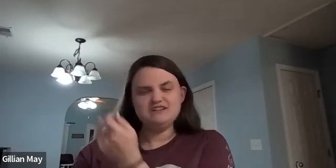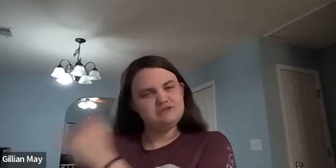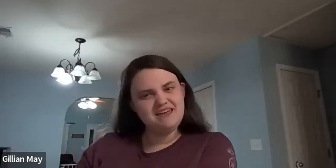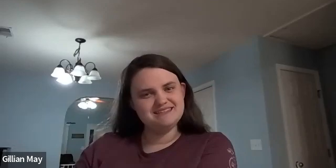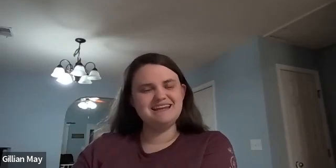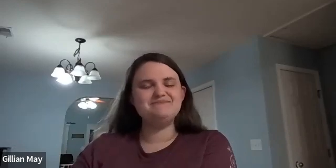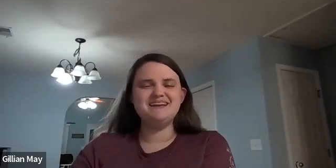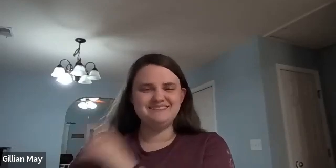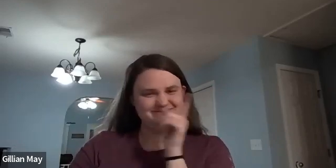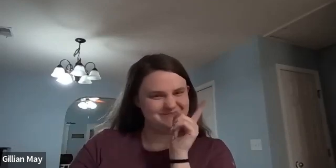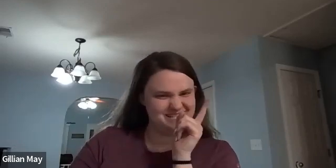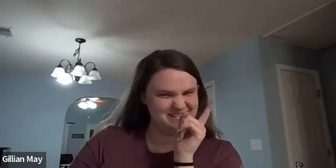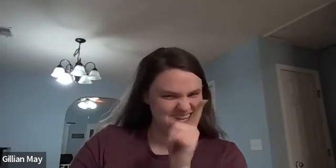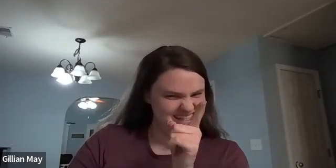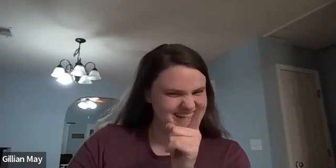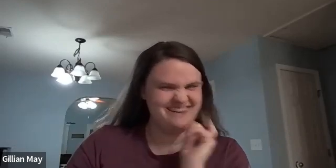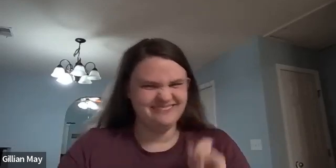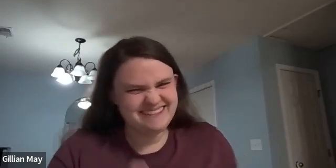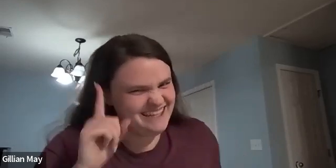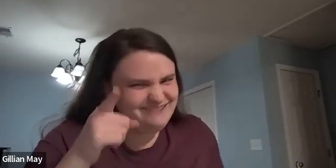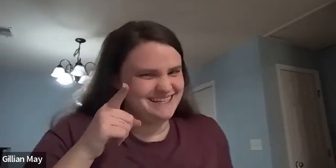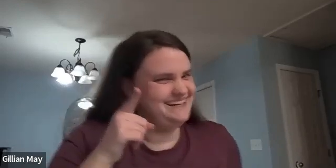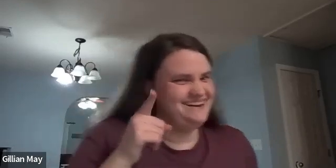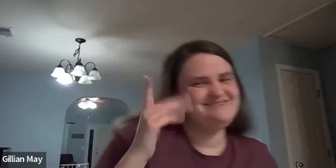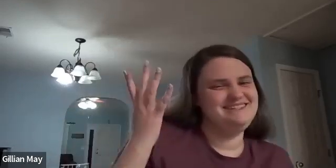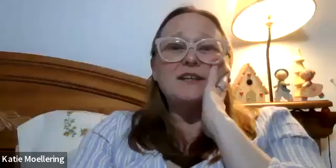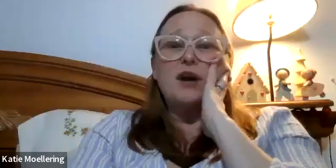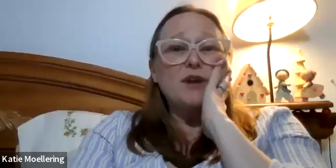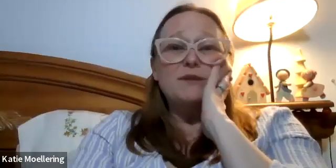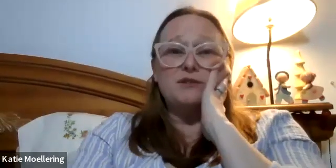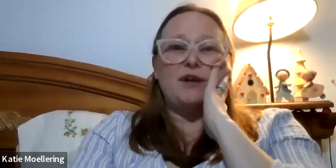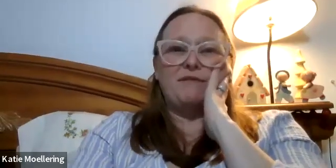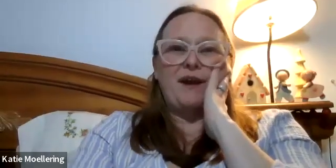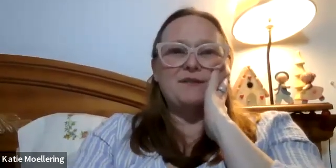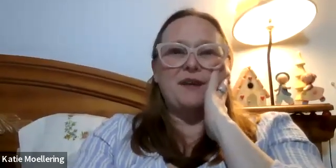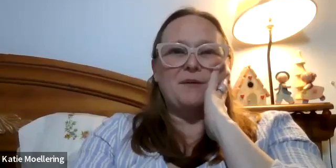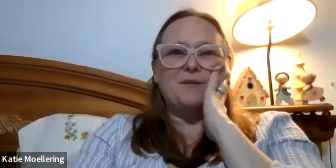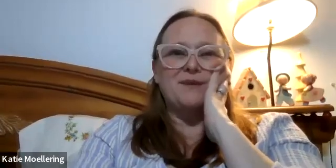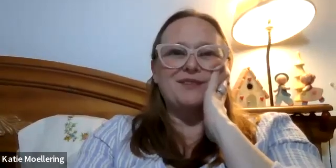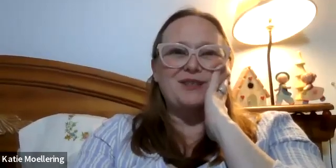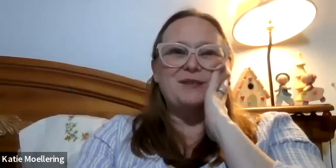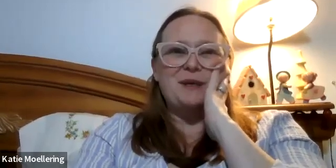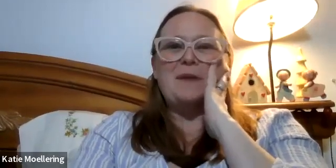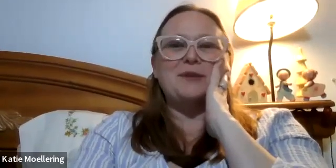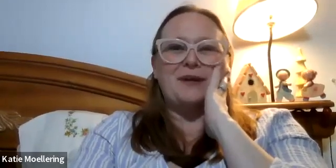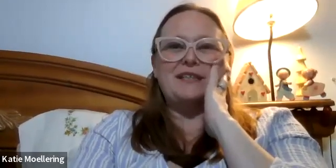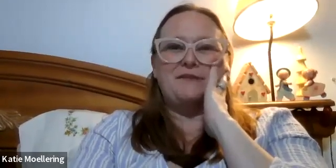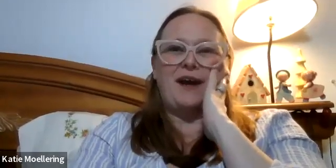do this? And I'm like, because they didn't know. Like you didn't know. Yeah, you don't know what you don't know. So just being able to identify